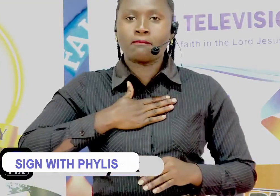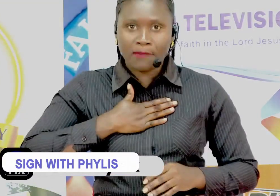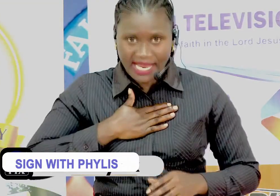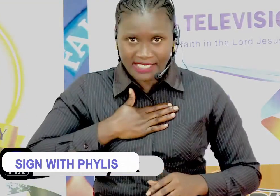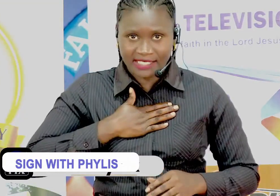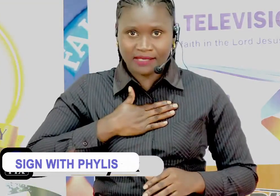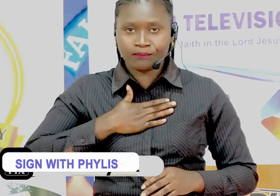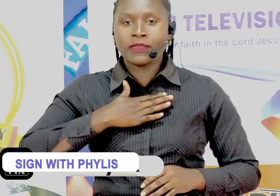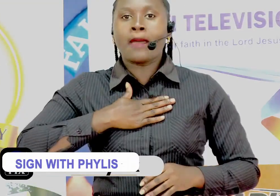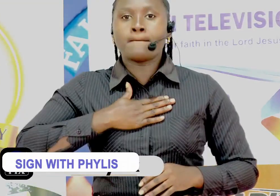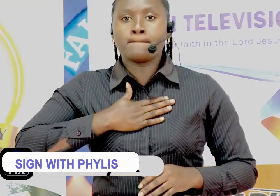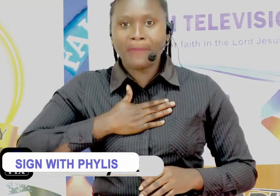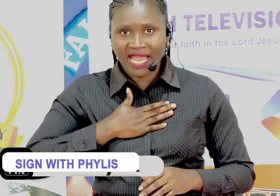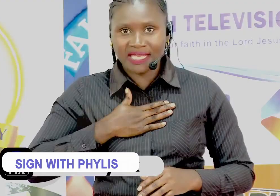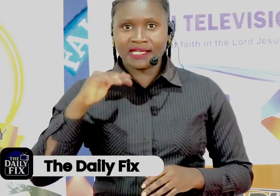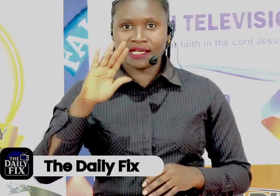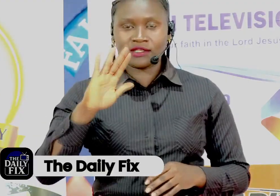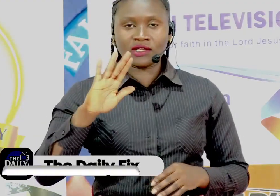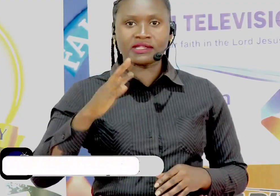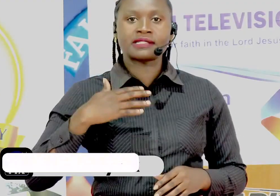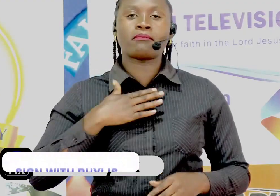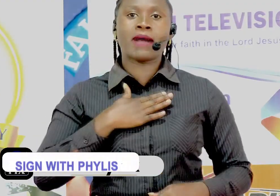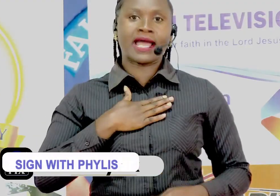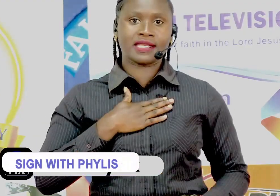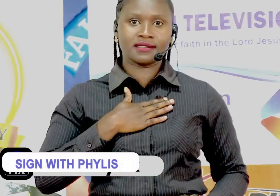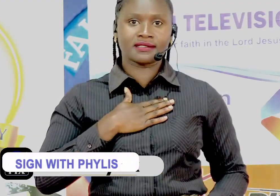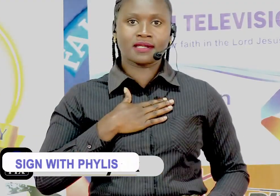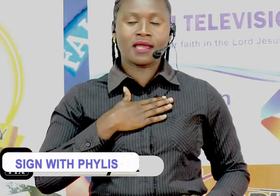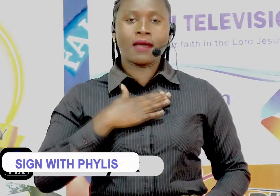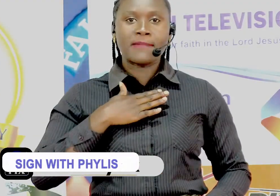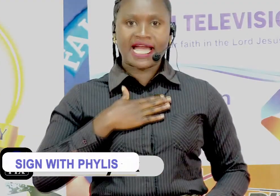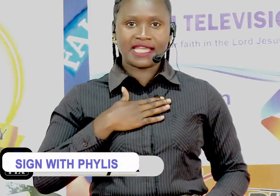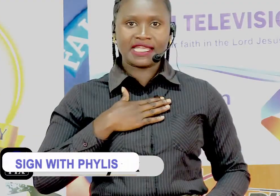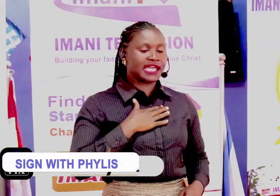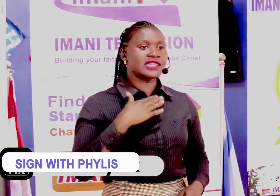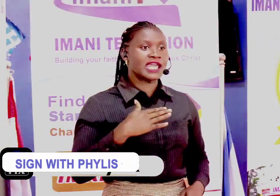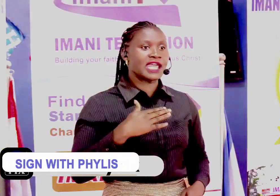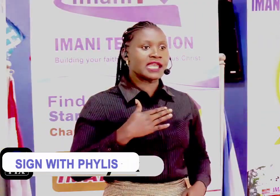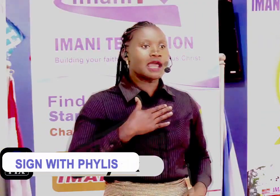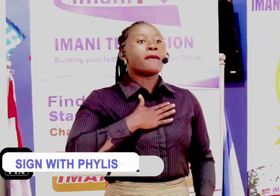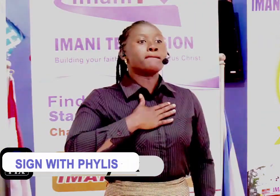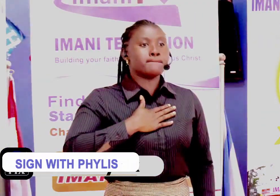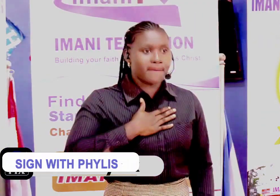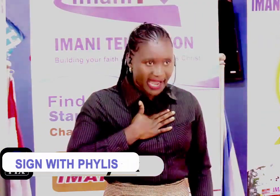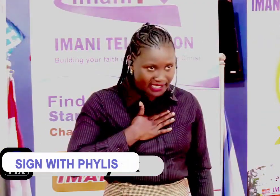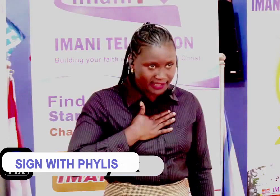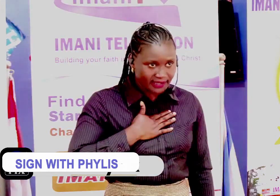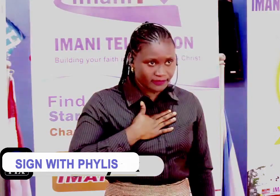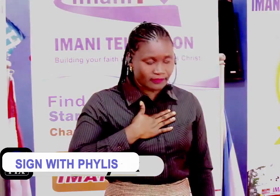Mine. Can you look it? Mine. And then mine.